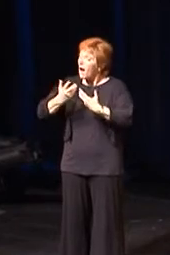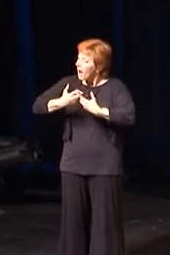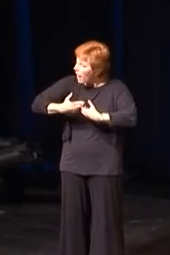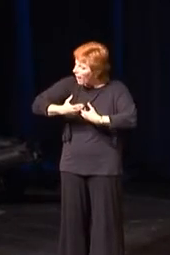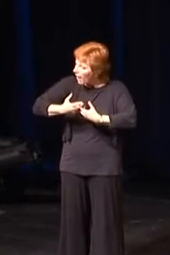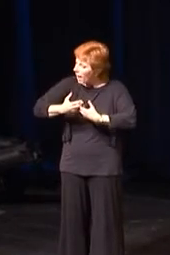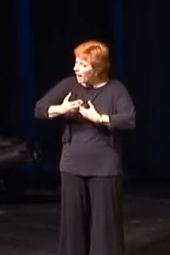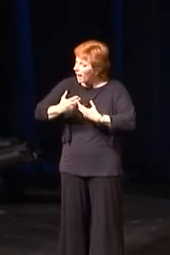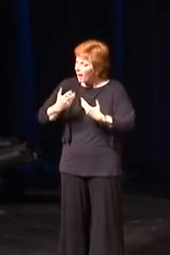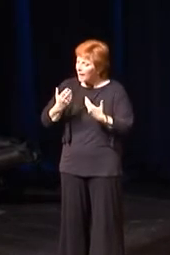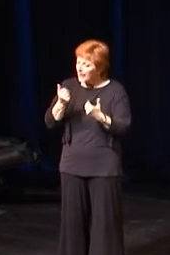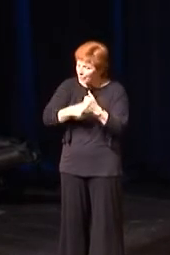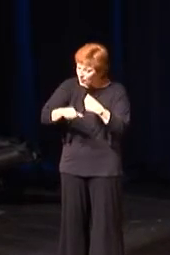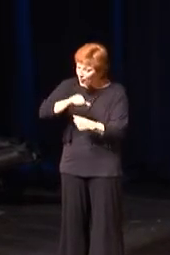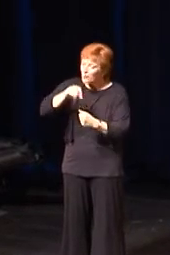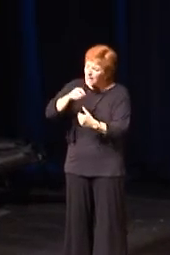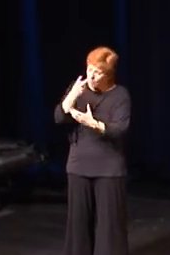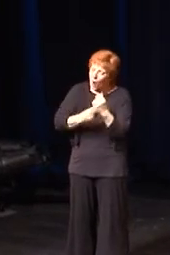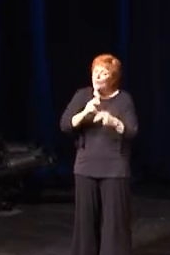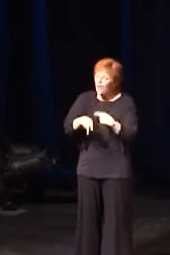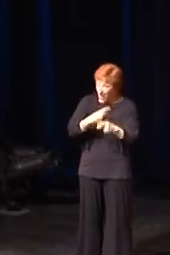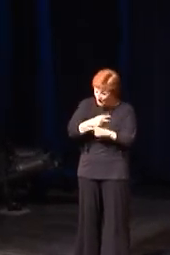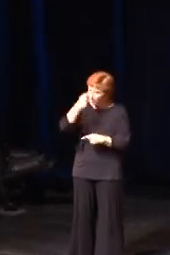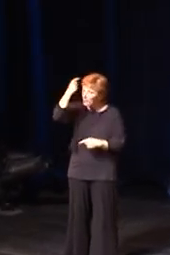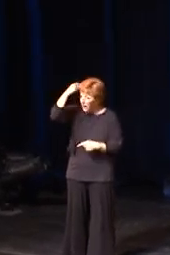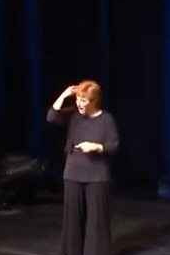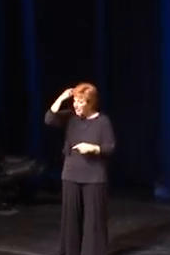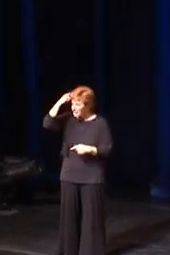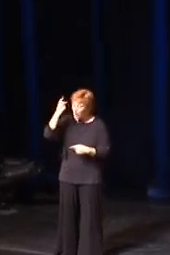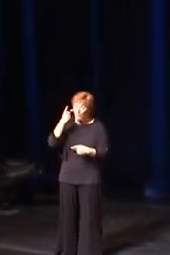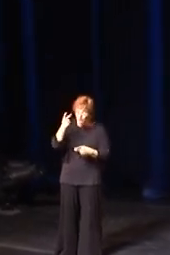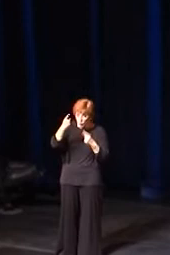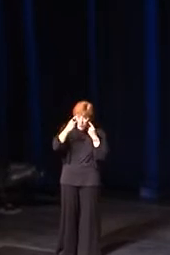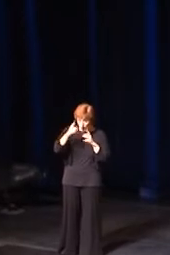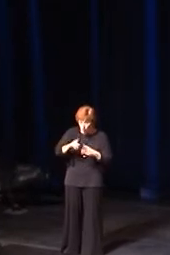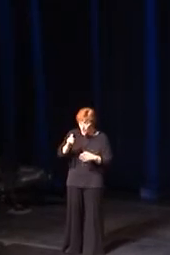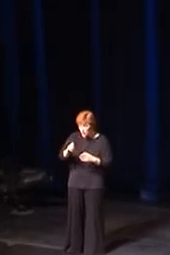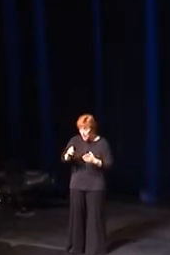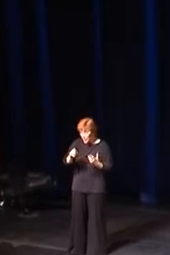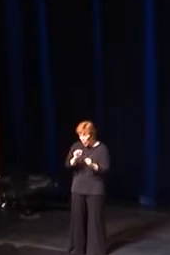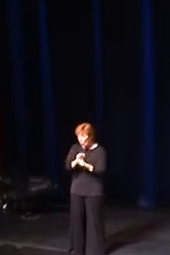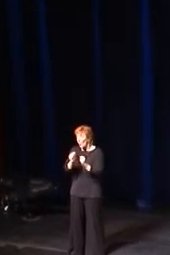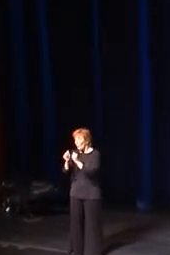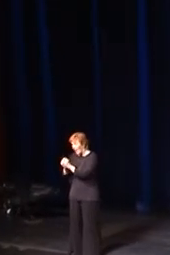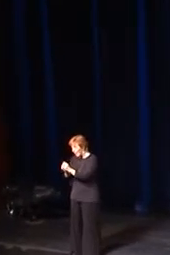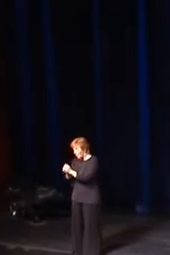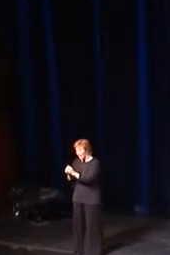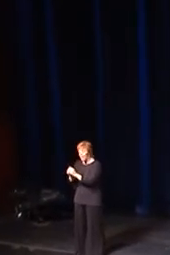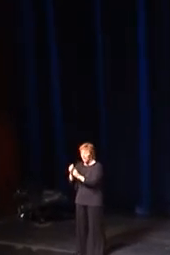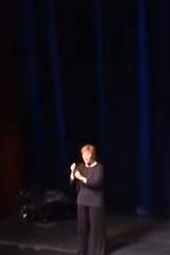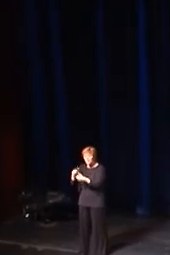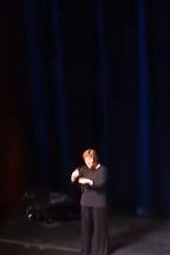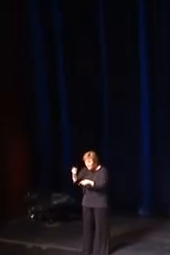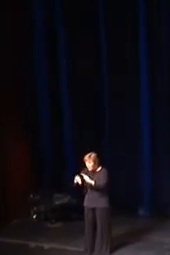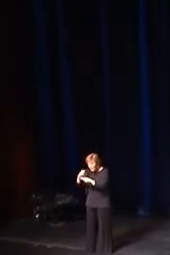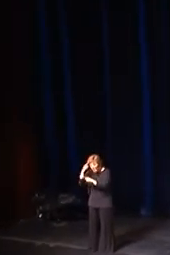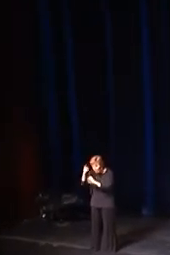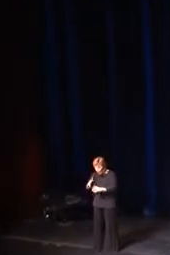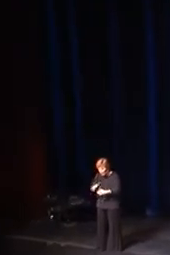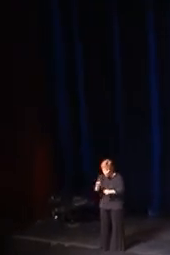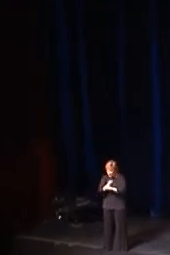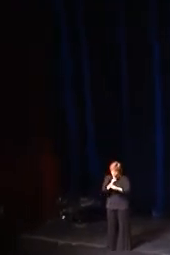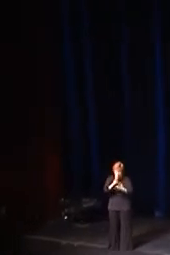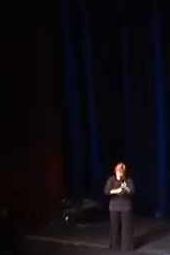other. You need both kinds of minds. You know, the visual thinkers can do work like industrial design, that's what I